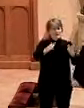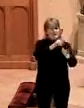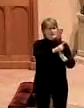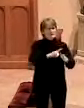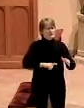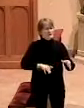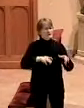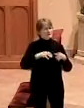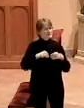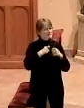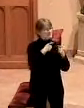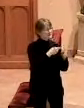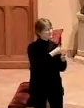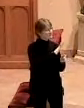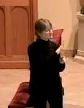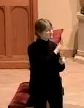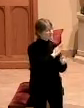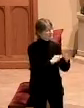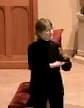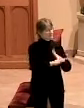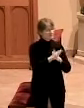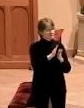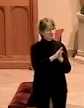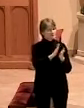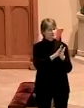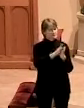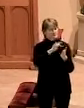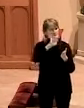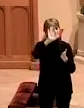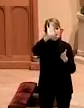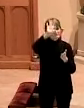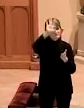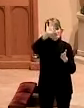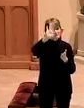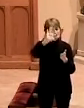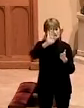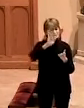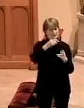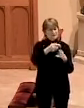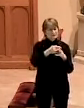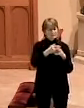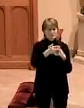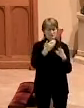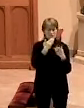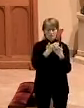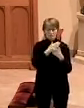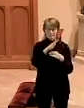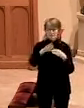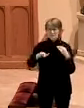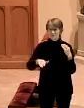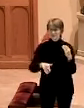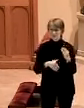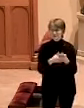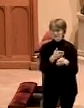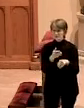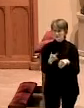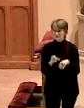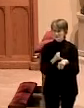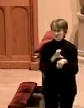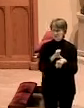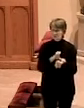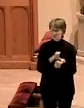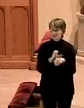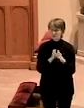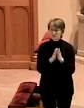May the Lord accept the sacrifice at your hands for the praise and the glory of his name, for our good and the good of all of his